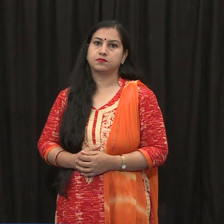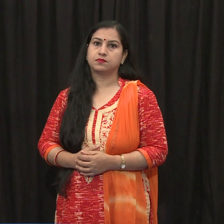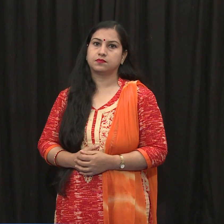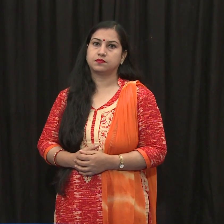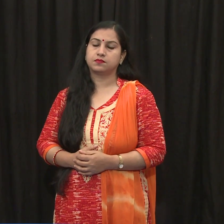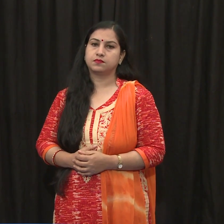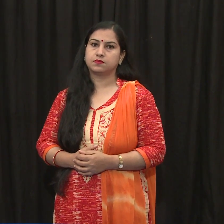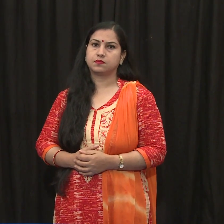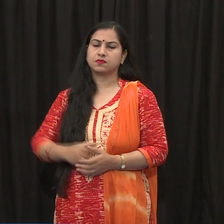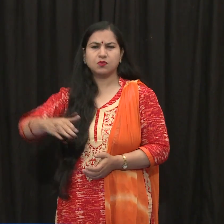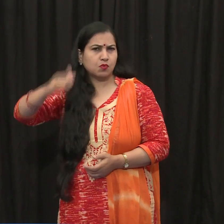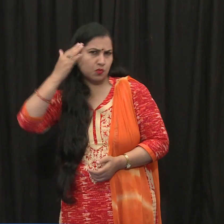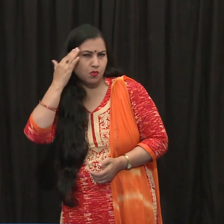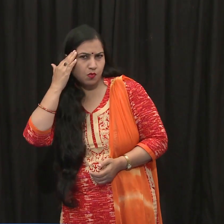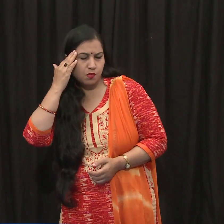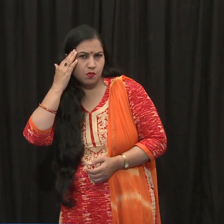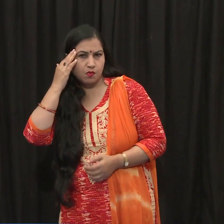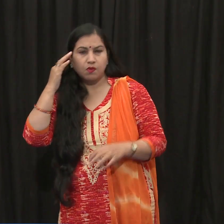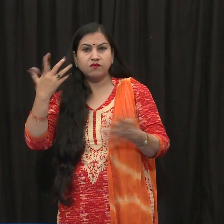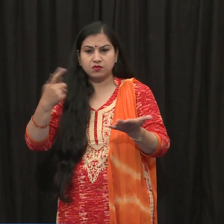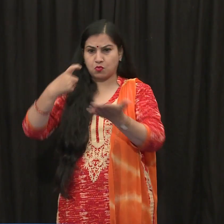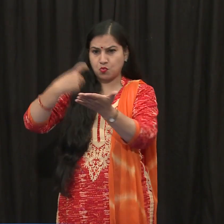As you know that rules and regulations